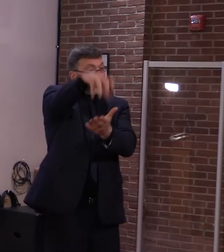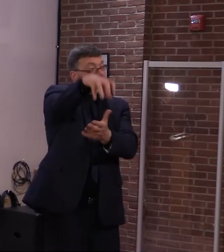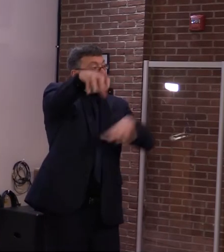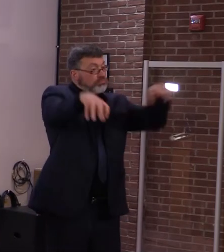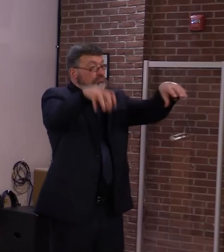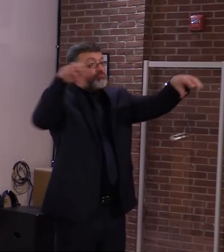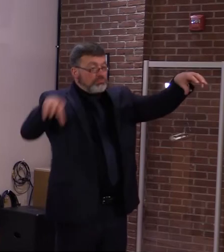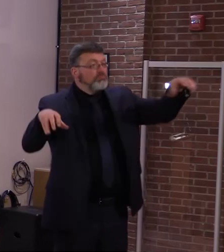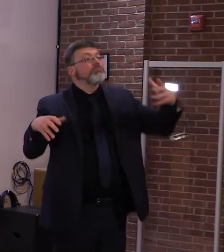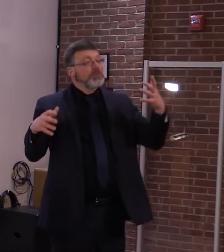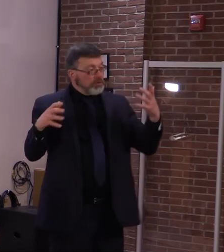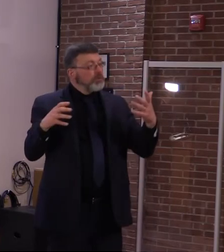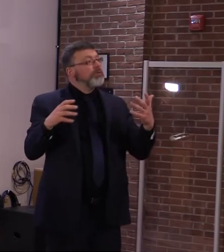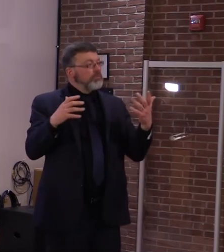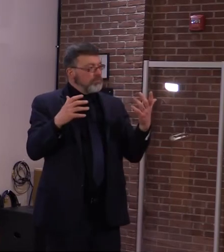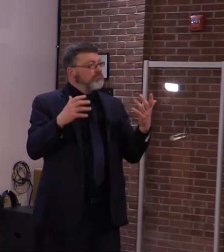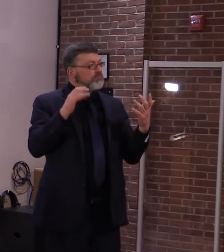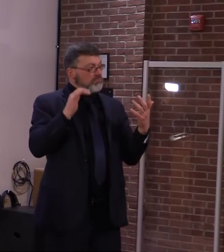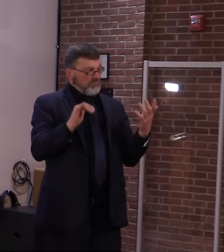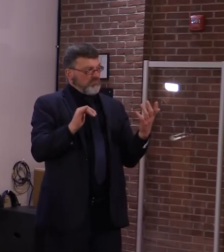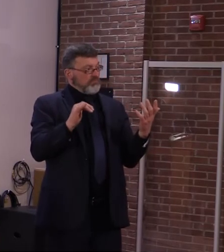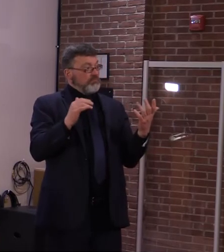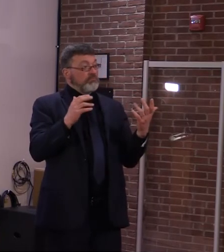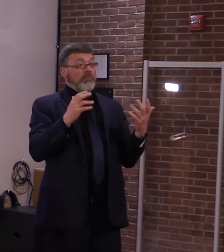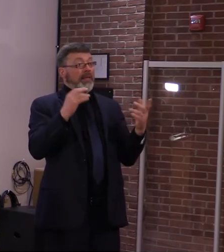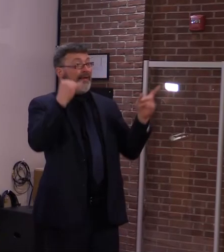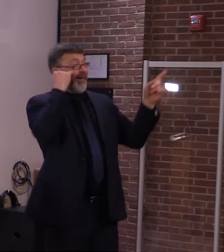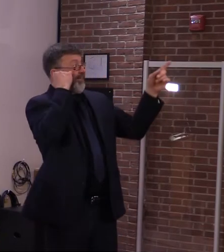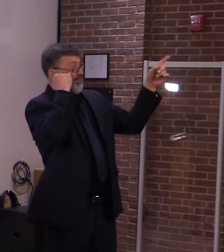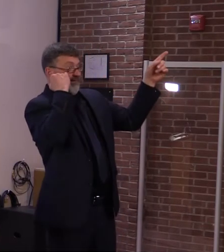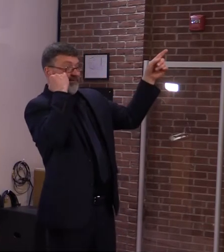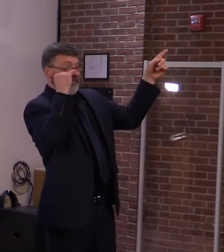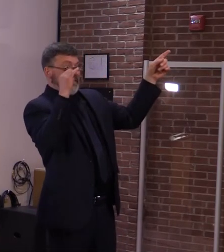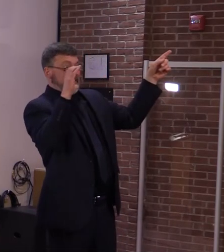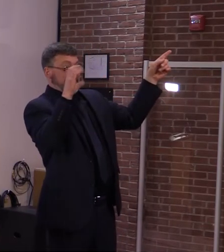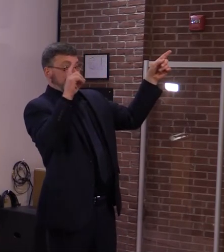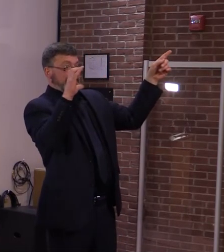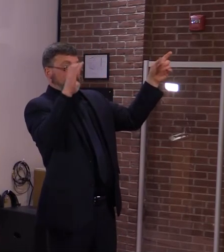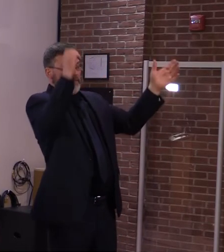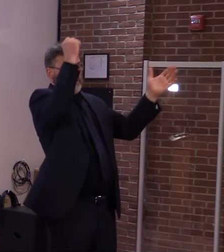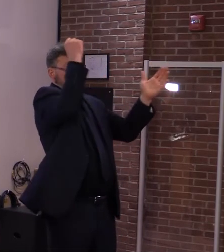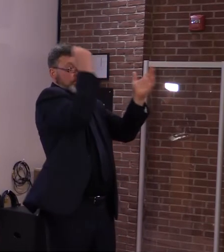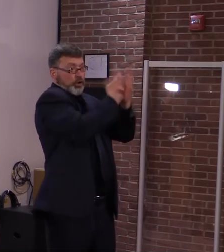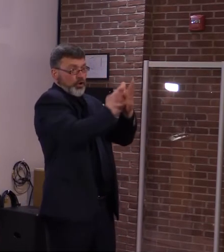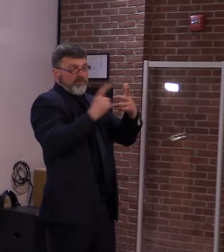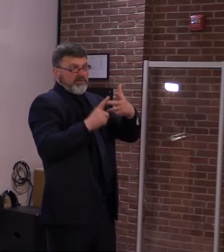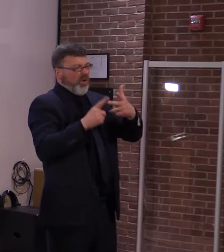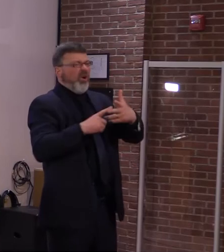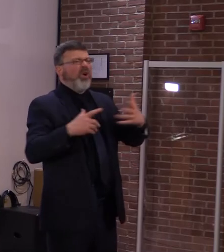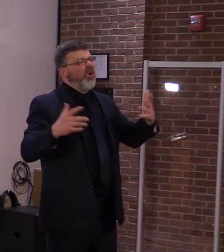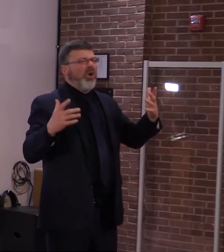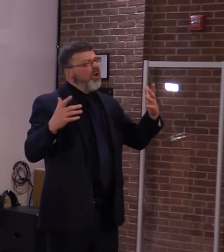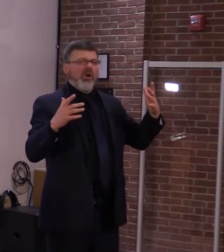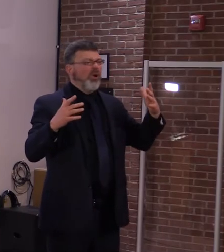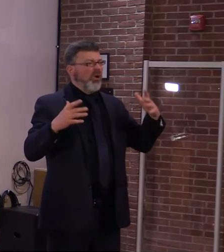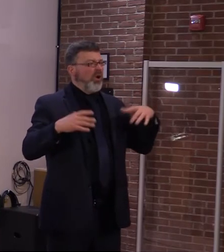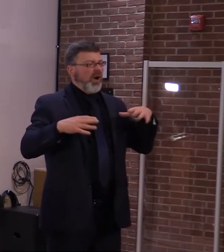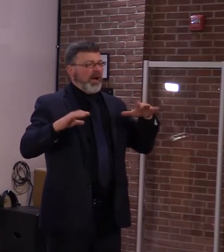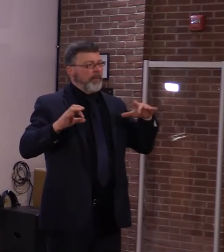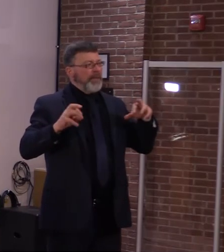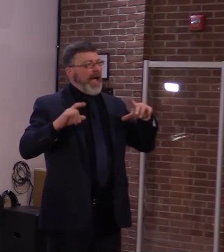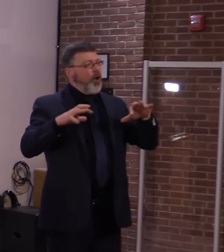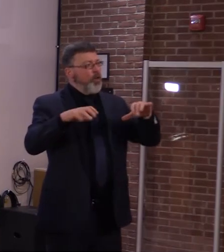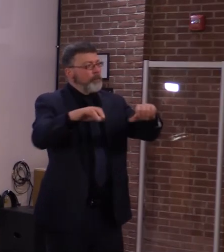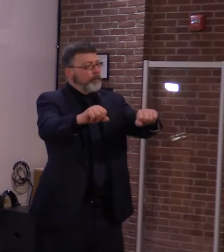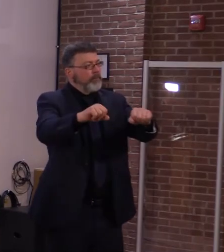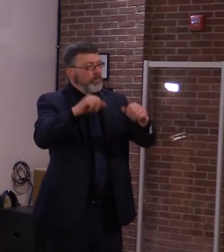opens back up and the pause is lifted. So stay tuned on that, but we, you know, our mission is to